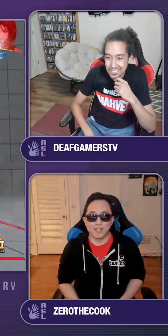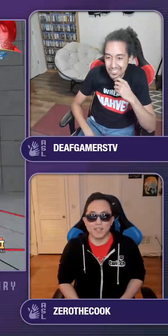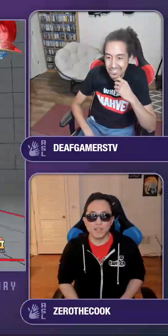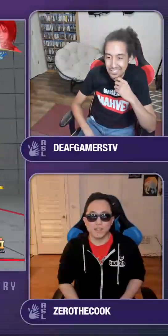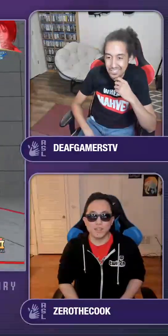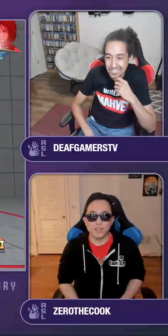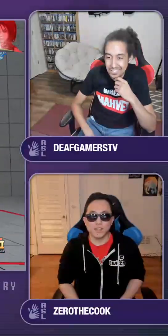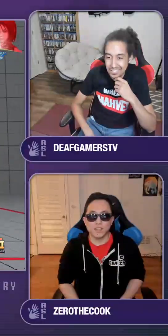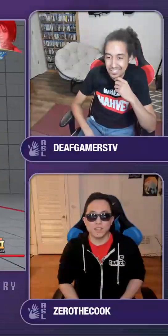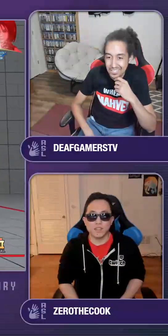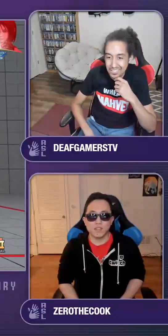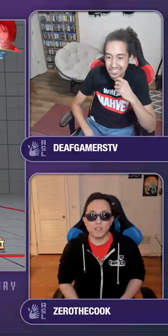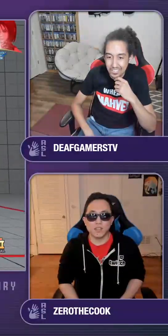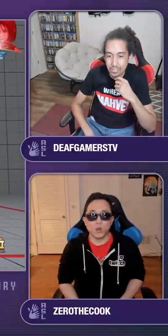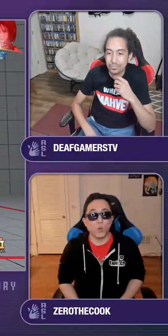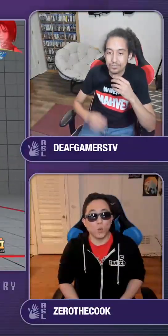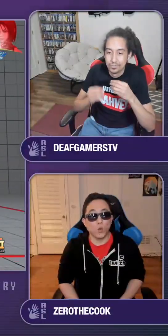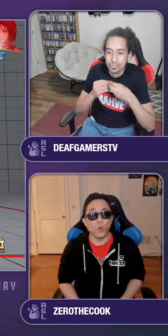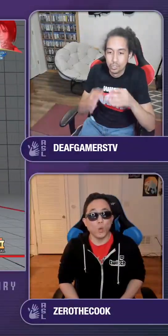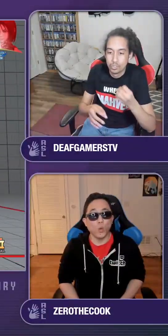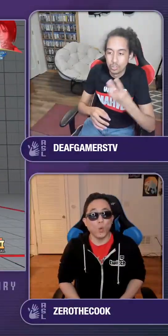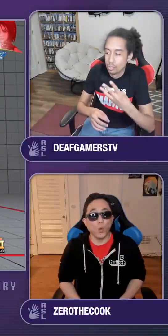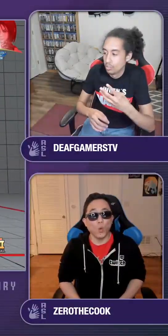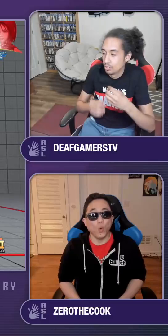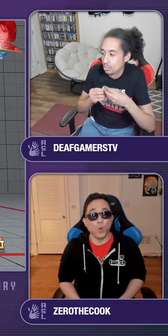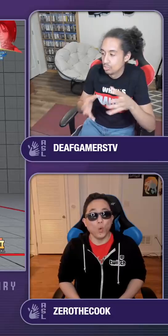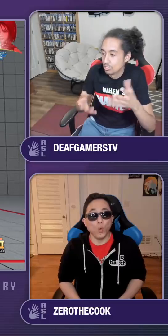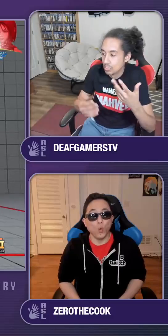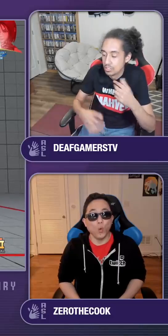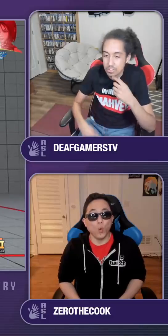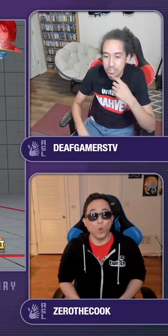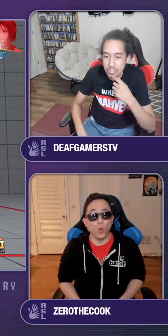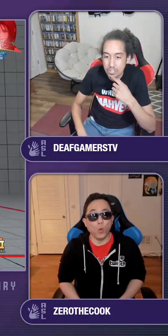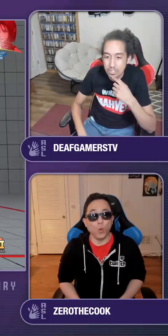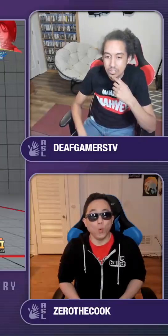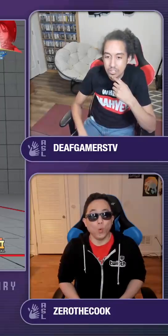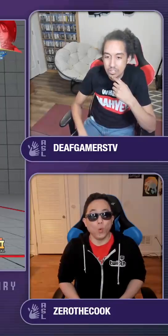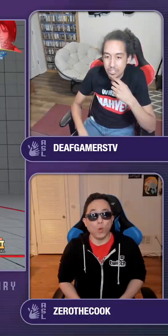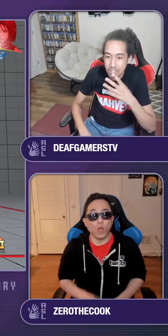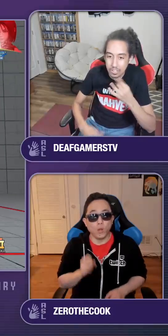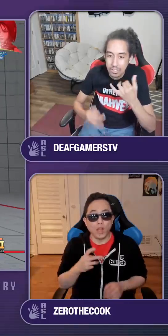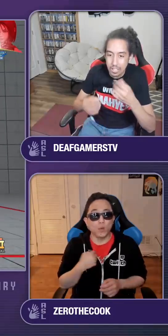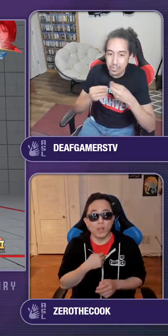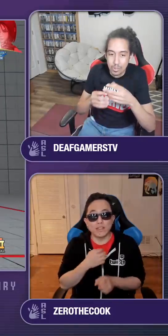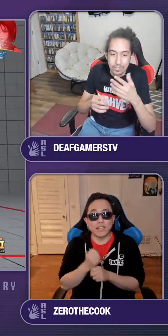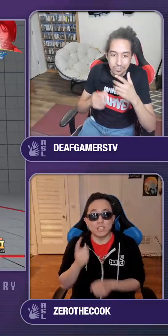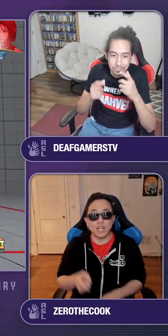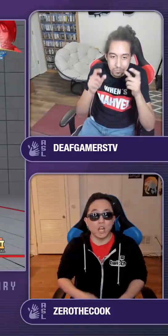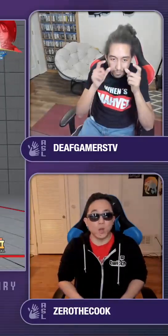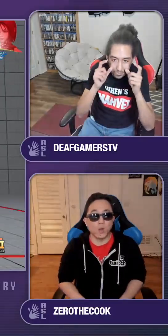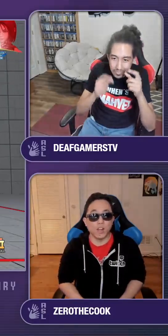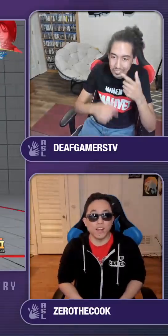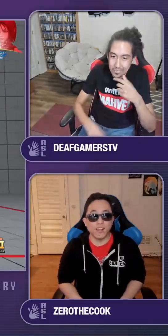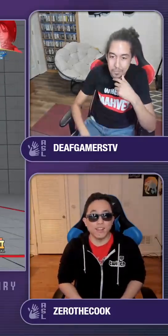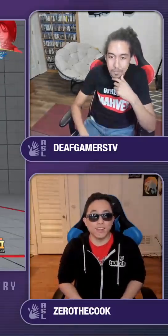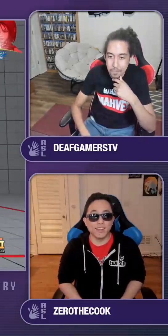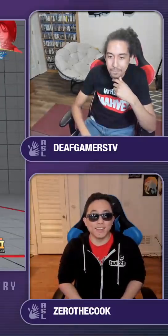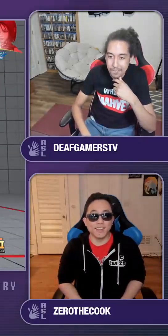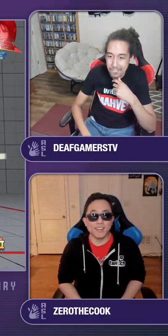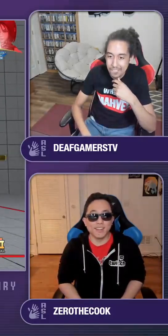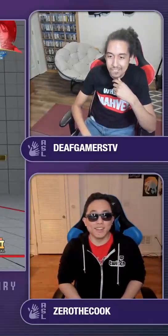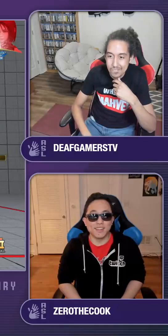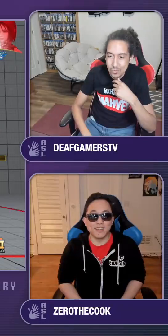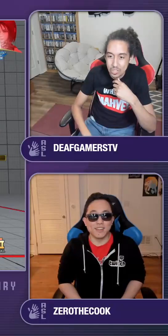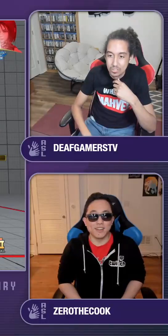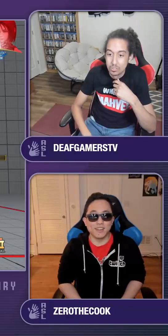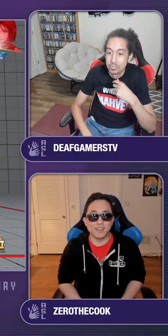the forward fear 2 with punish. Look at this. Like you block something, you get all the way put into the corner, and you lose 25% of your life, and you're just